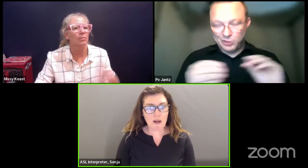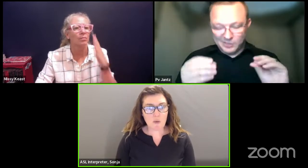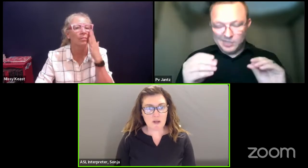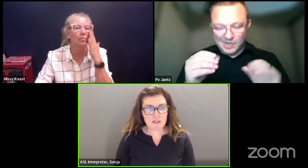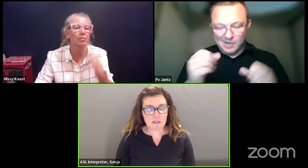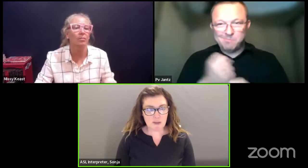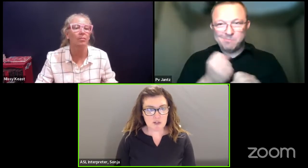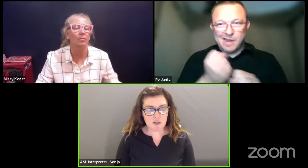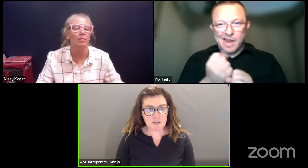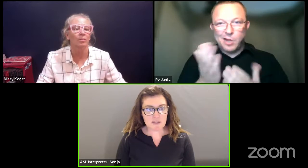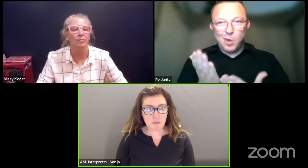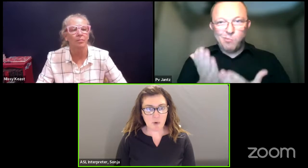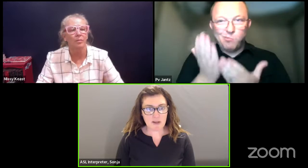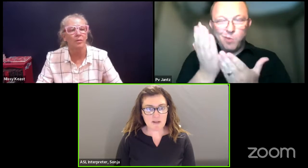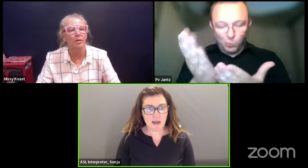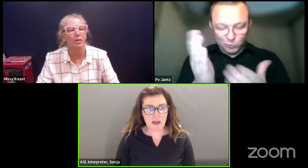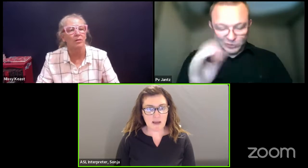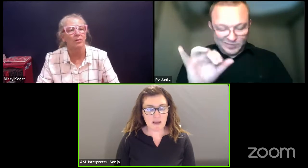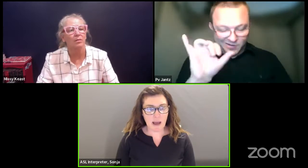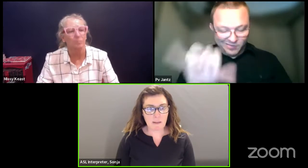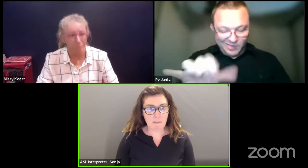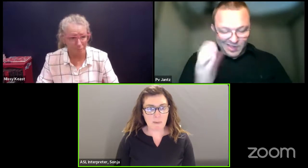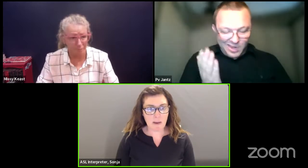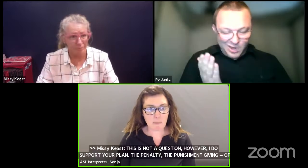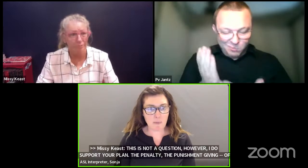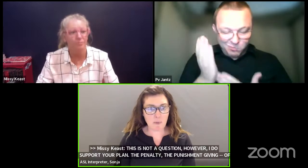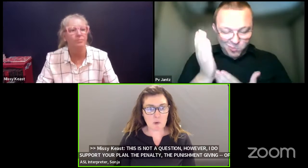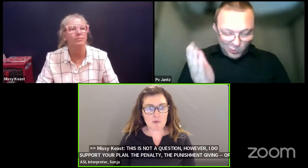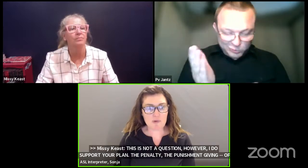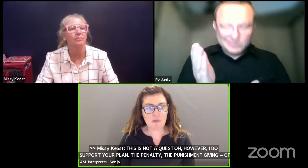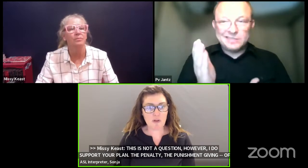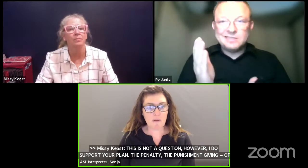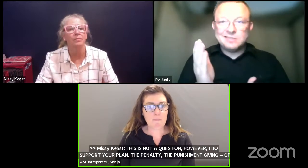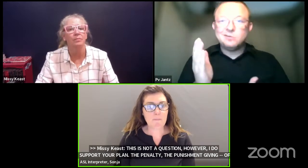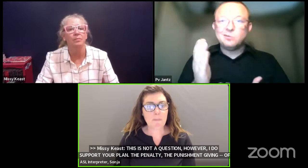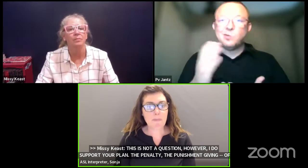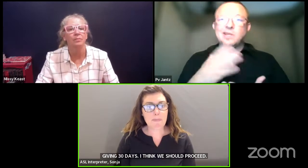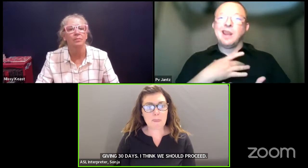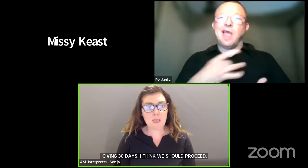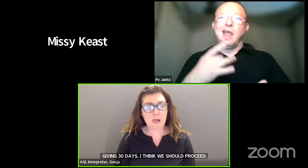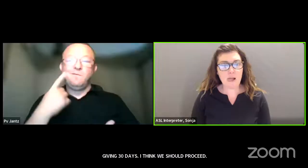So what I want to mention at this point, and I propose,